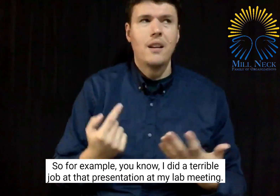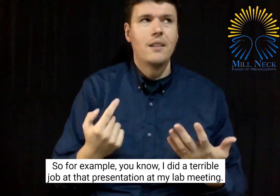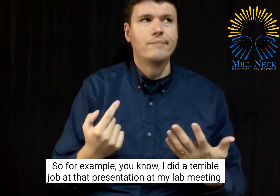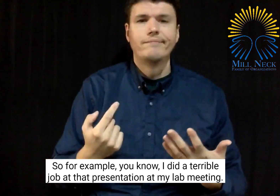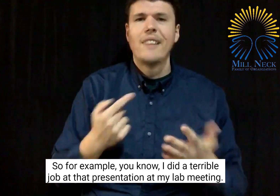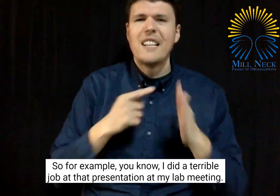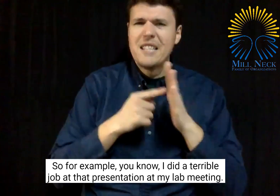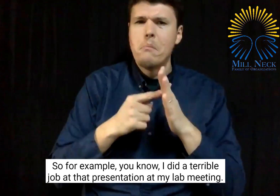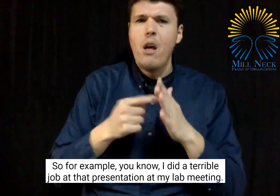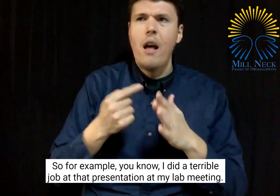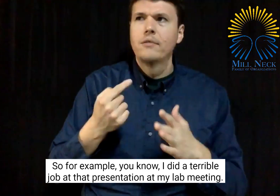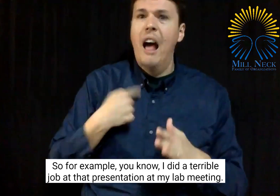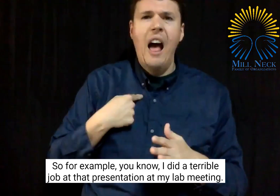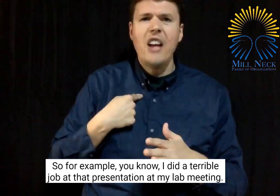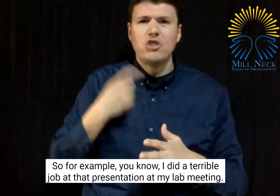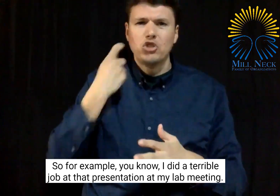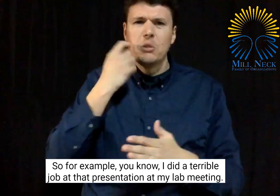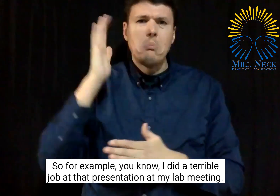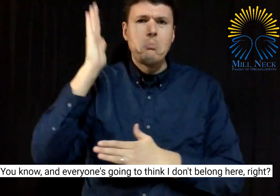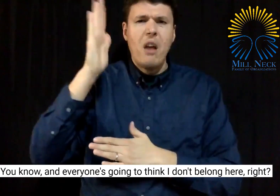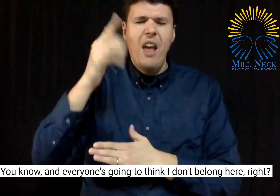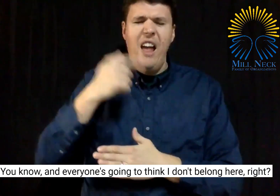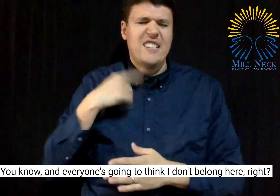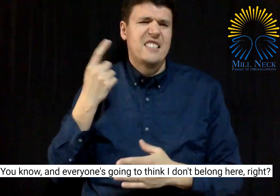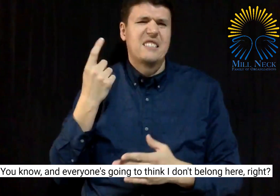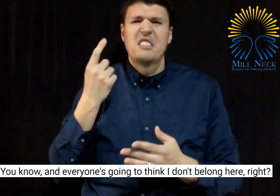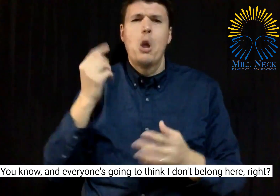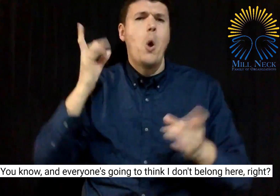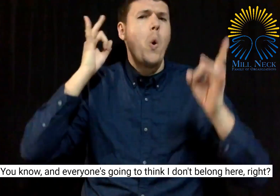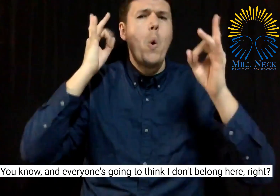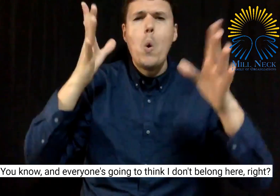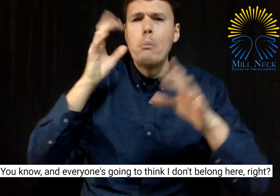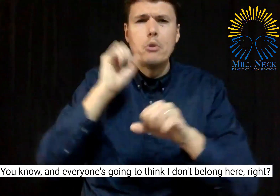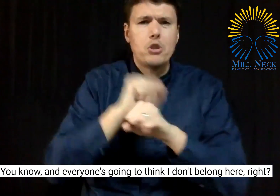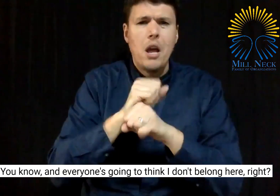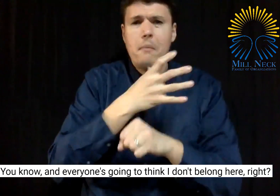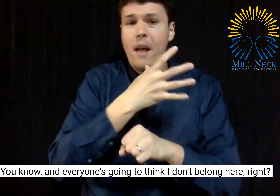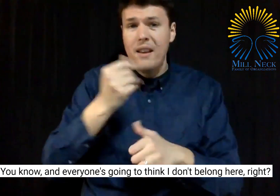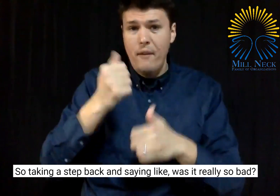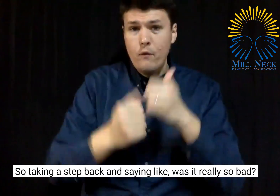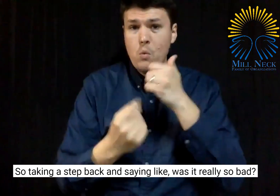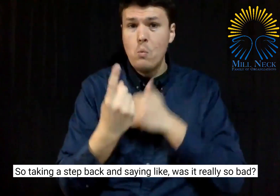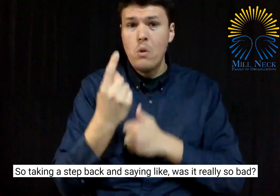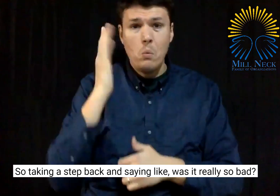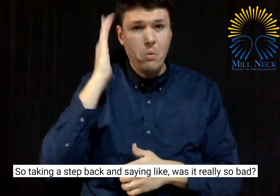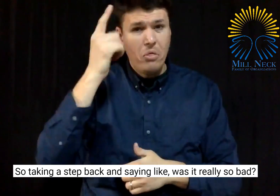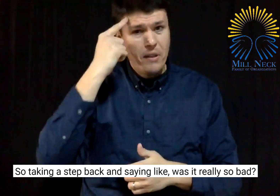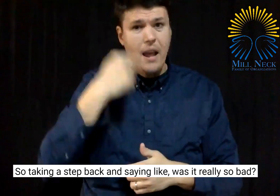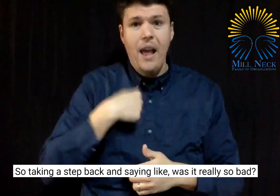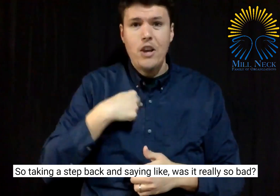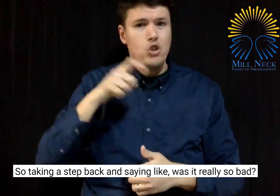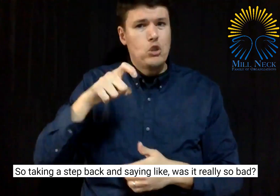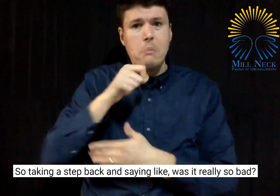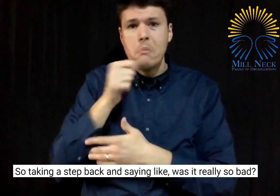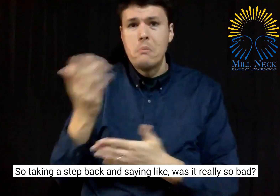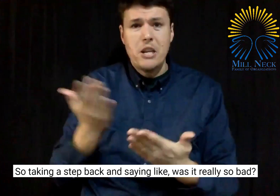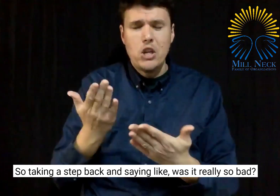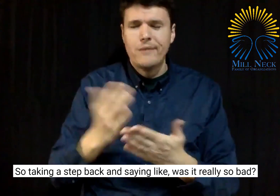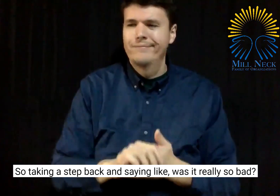at that presentation at my lab meeting, and everyone's going to think I don't belong here, right? So taking a step back and saying, like, was it really so bad?